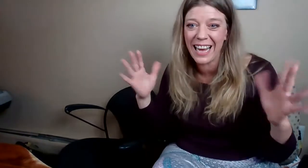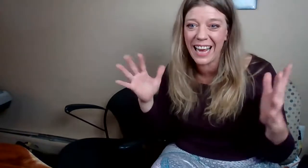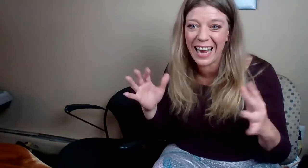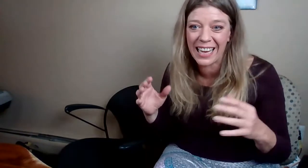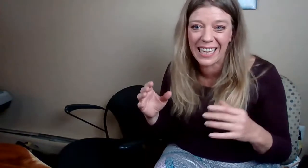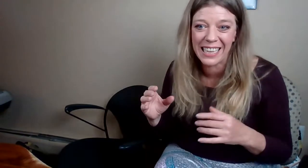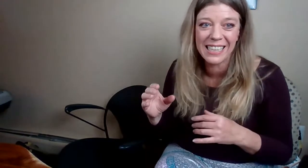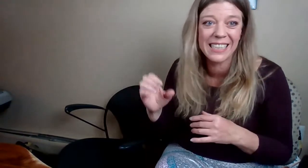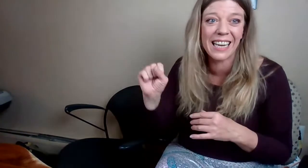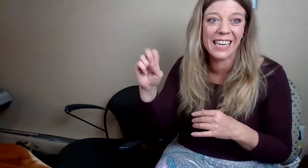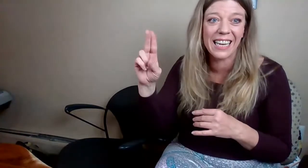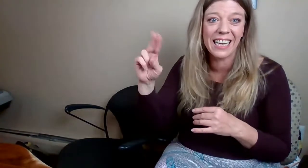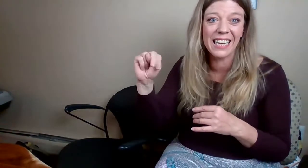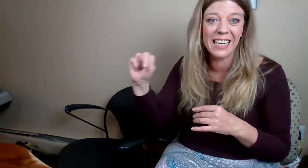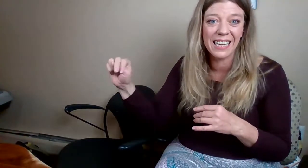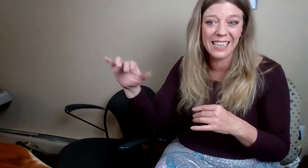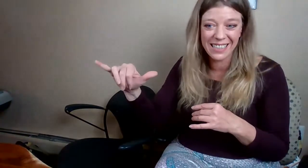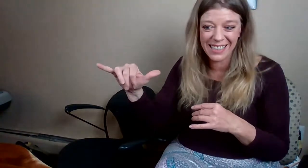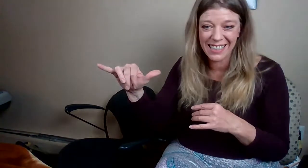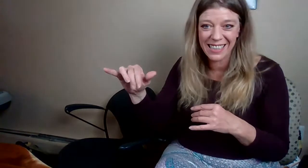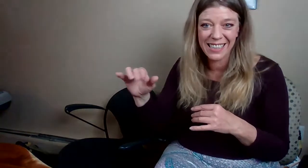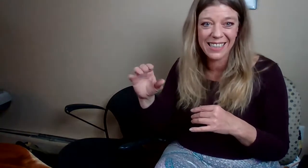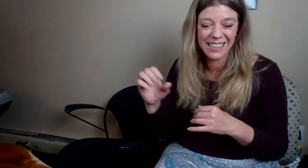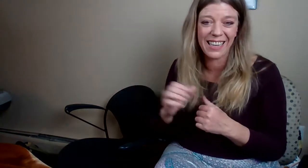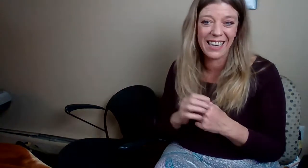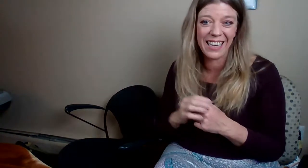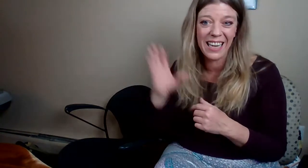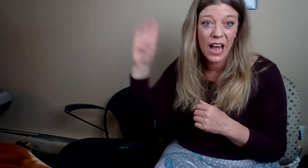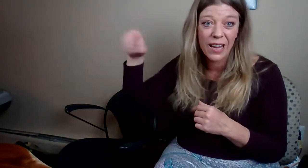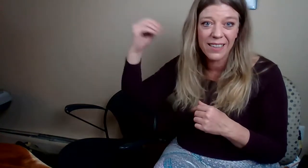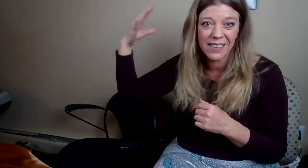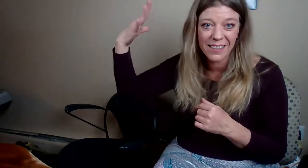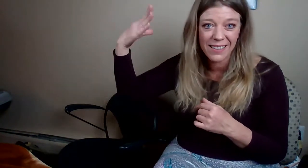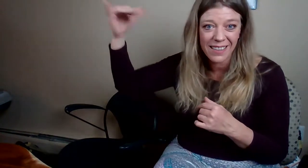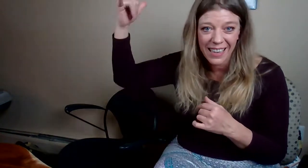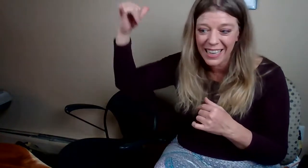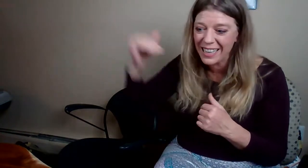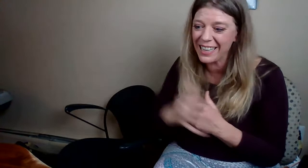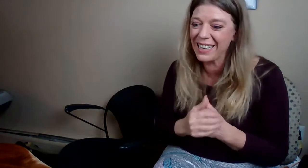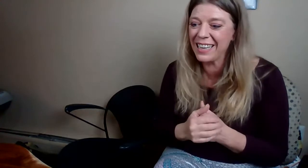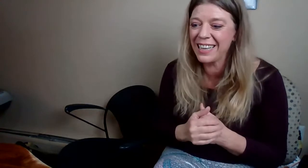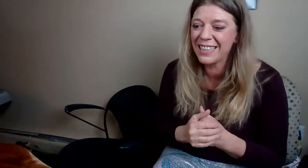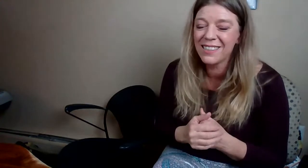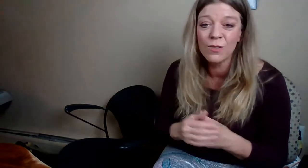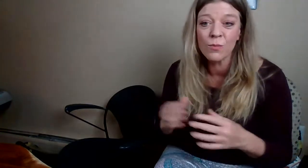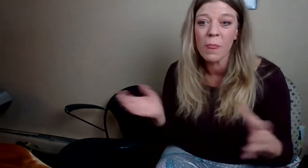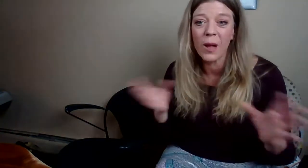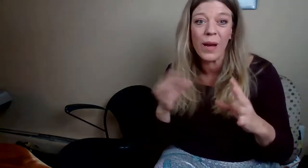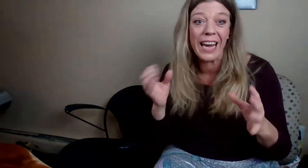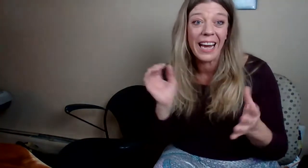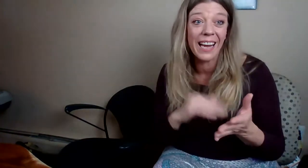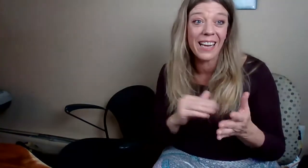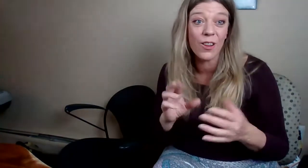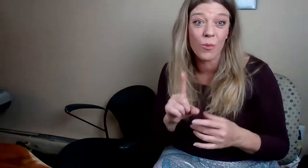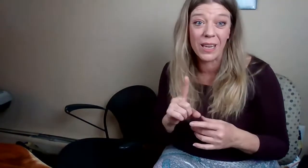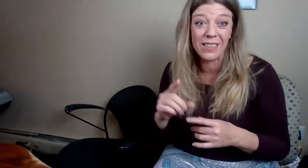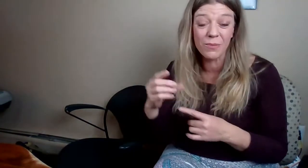Yay, Annie. Sunny. Sunny. Sunny. Okay, another one.